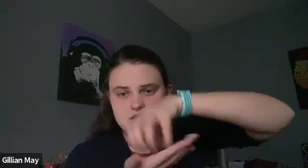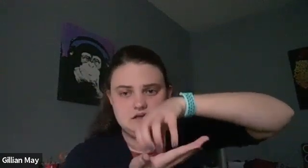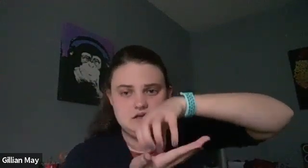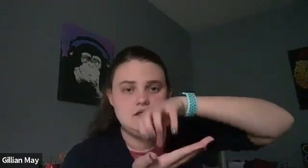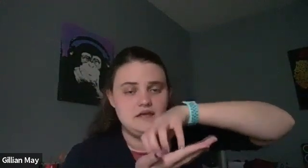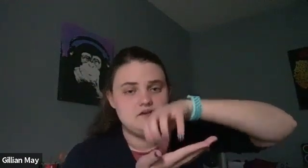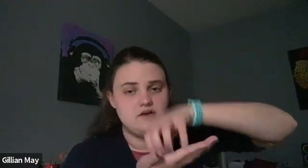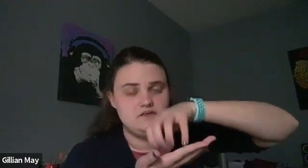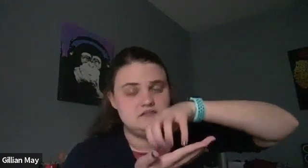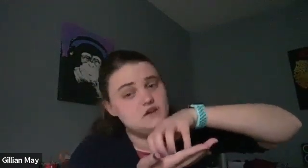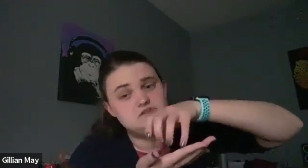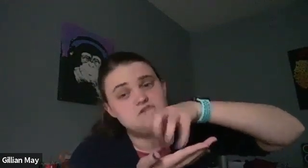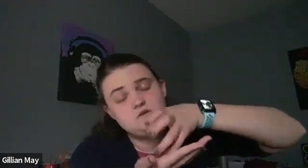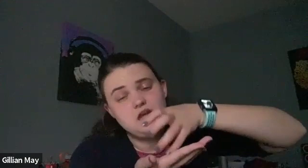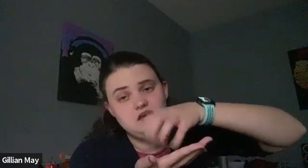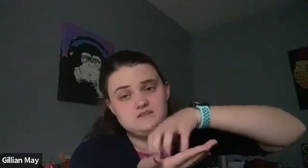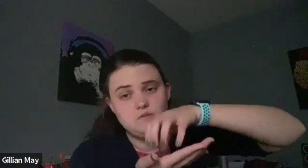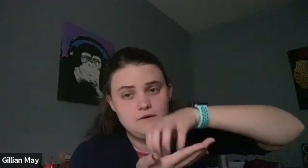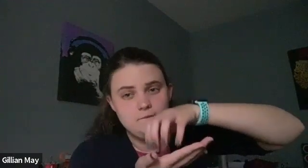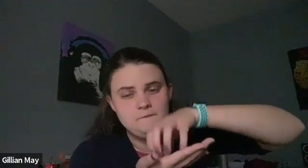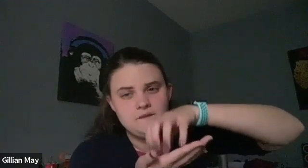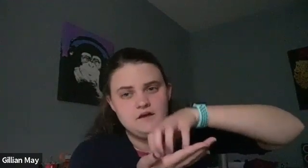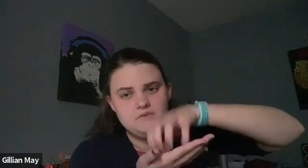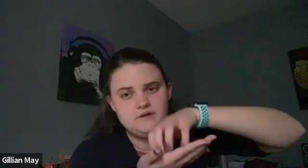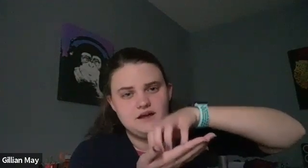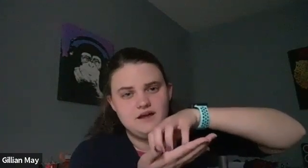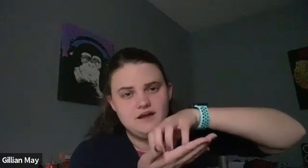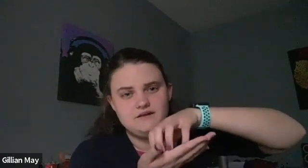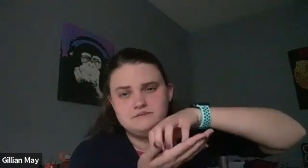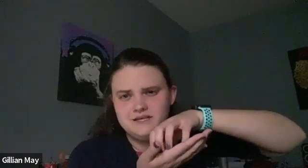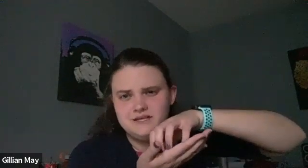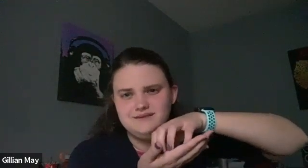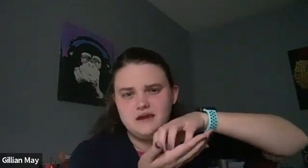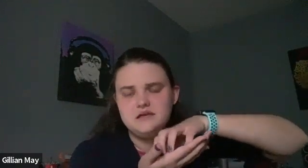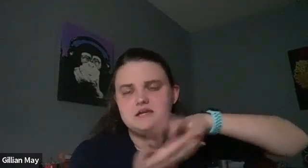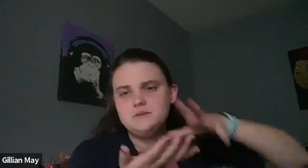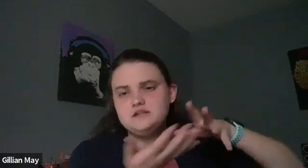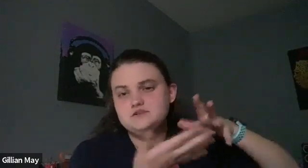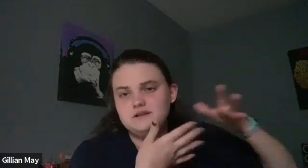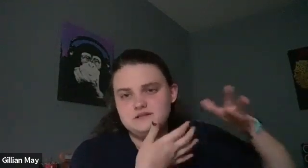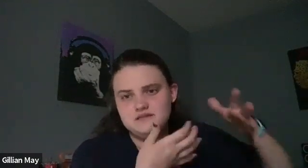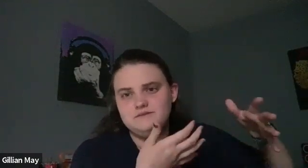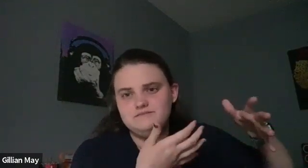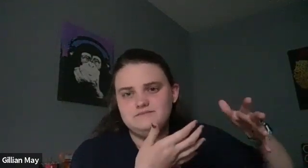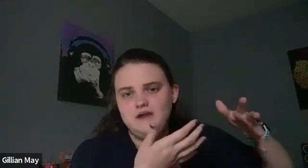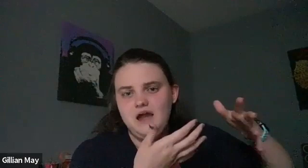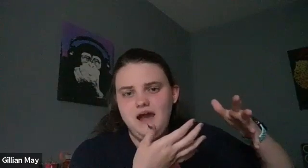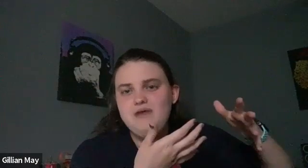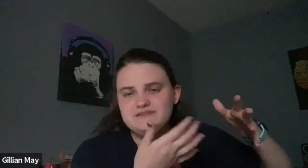Cupcake. This is also used for cake as well. But to me, cake and cupcakes are different. I was that